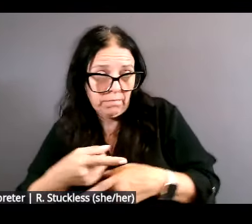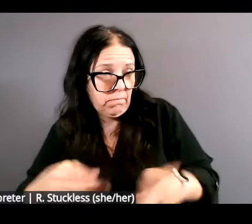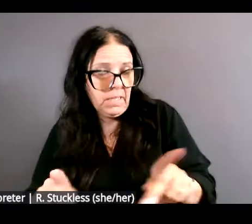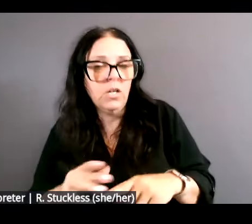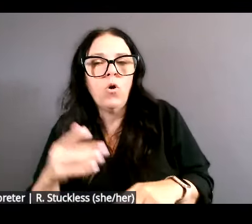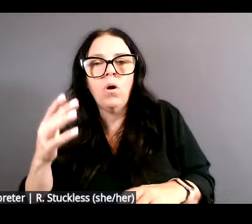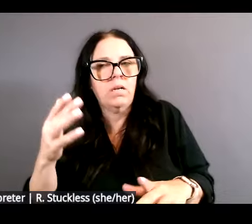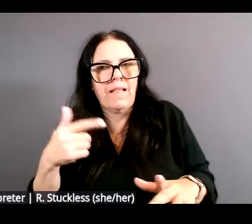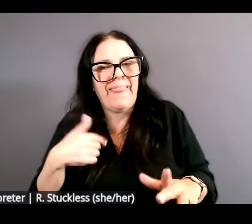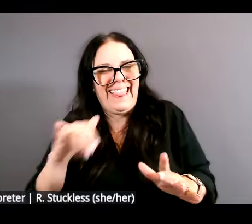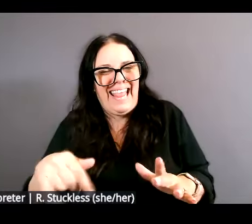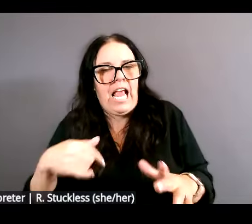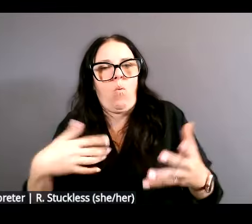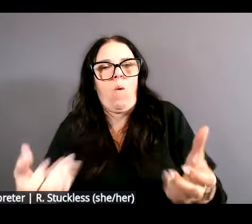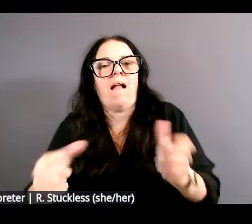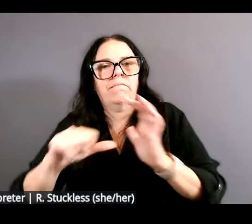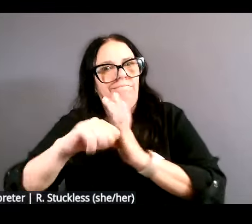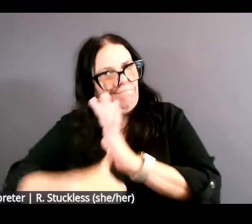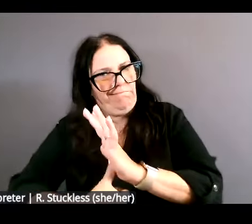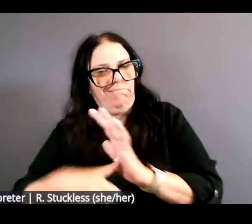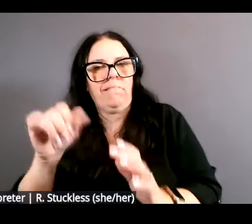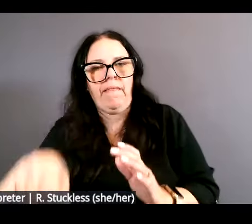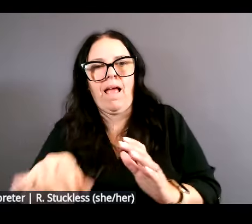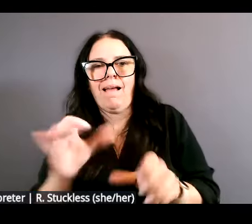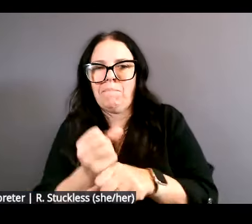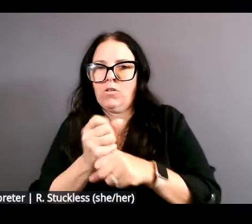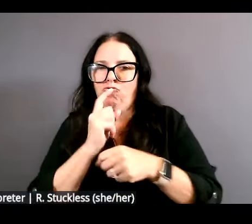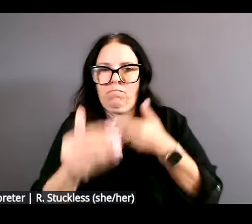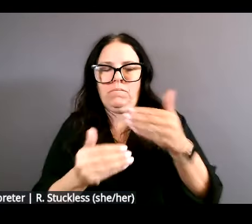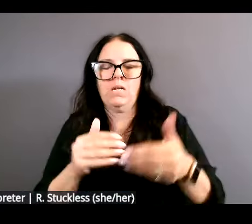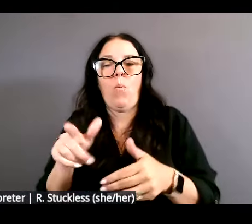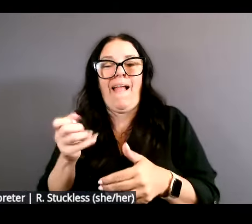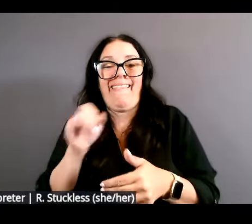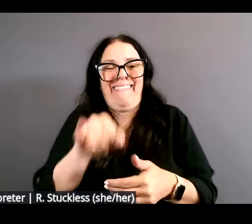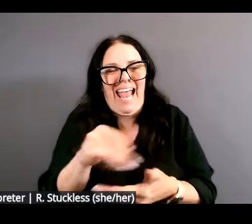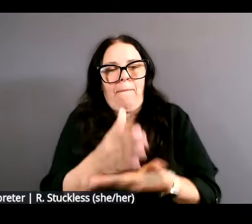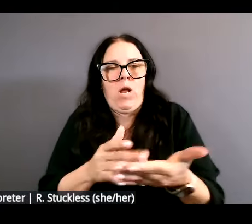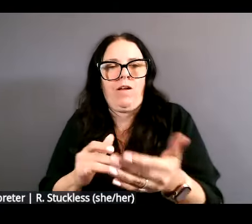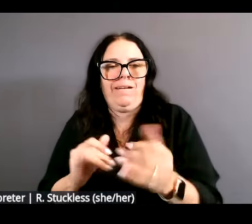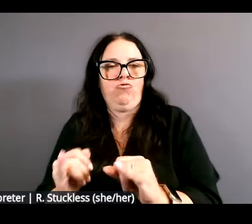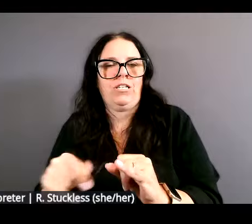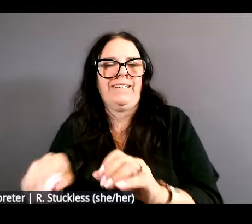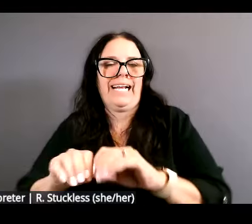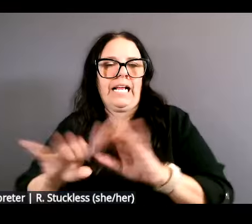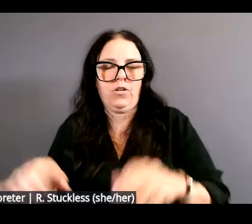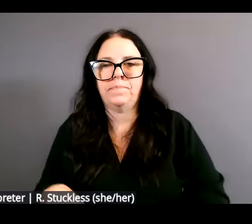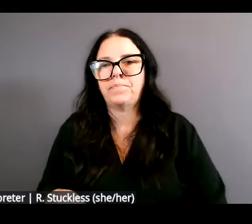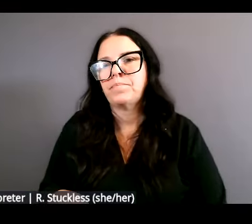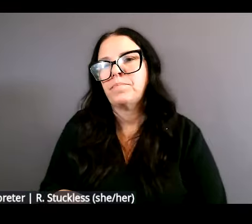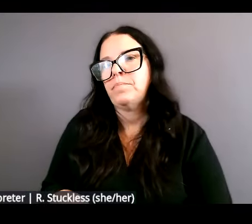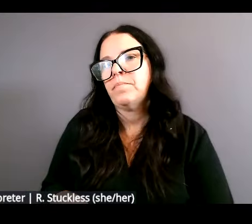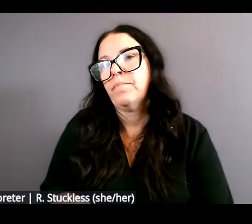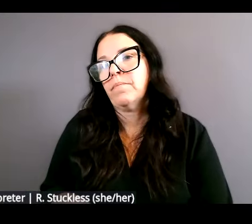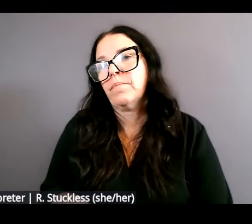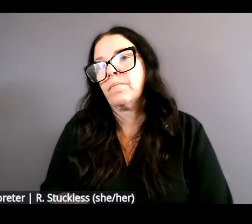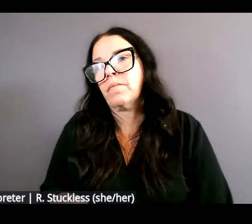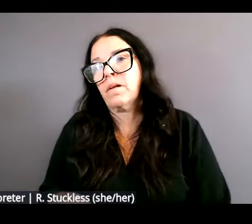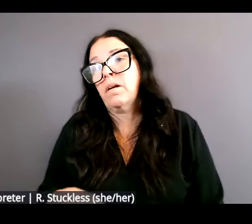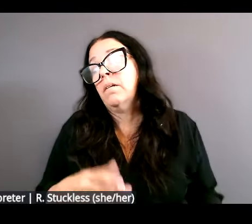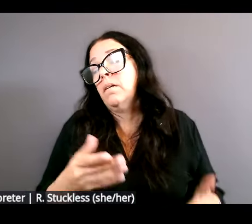that clearer as Yeah. well. And if it helps them to monitor their petitions